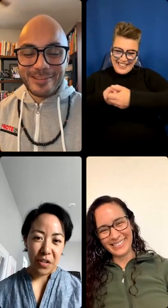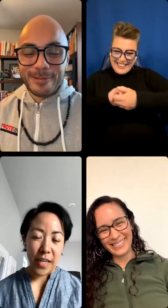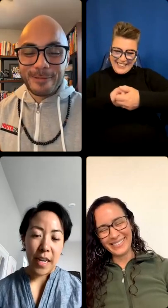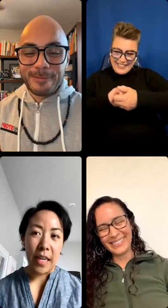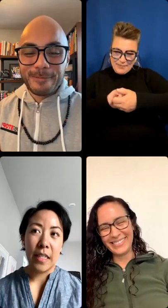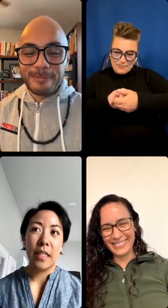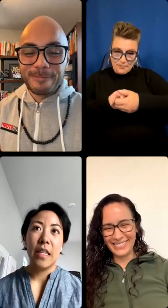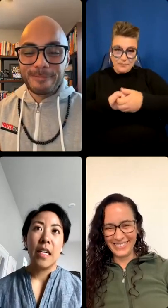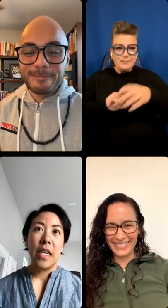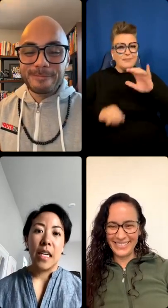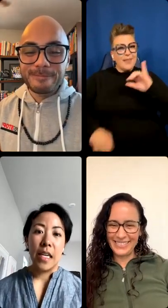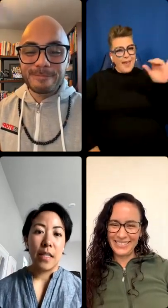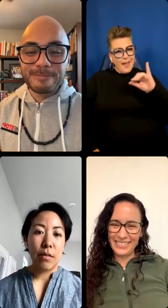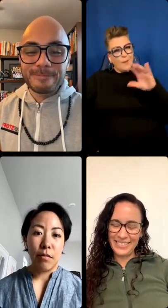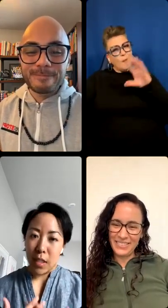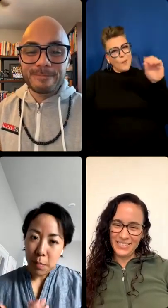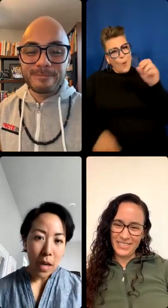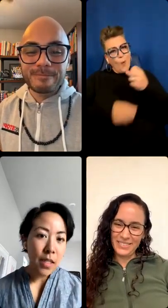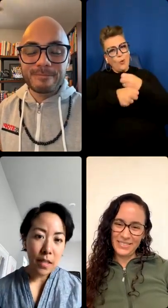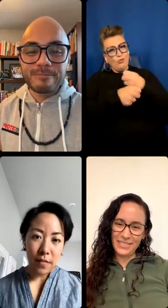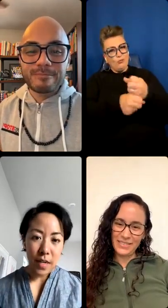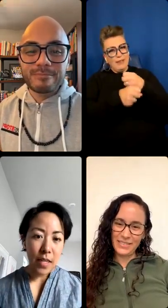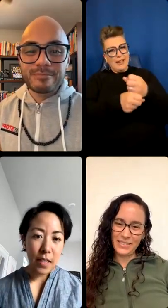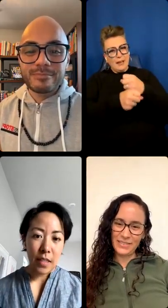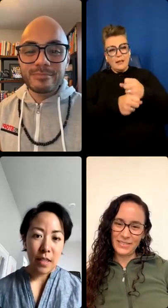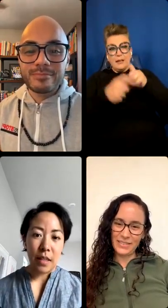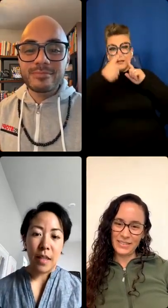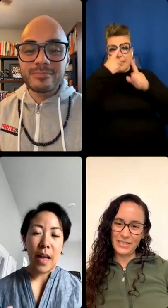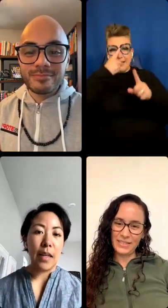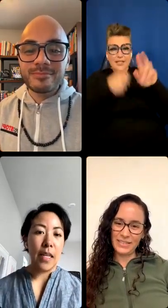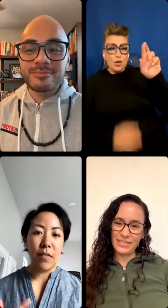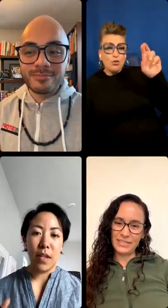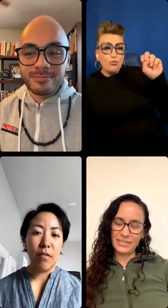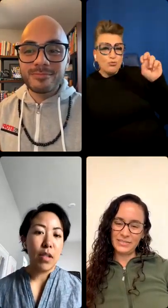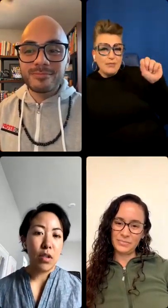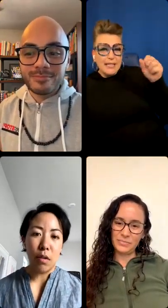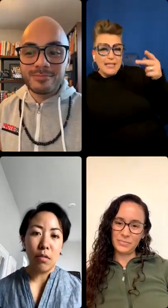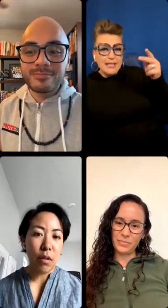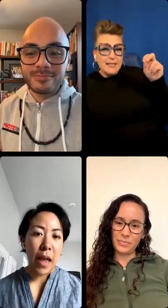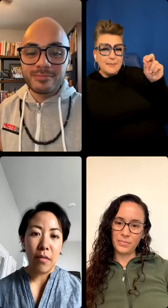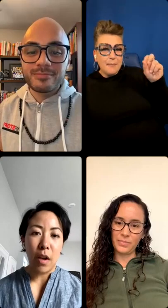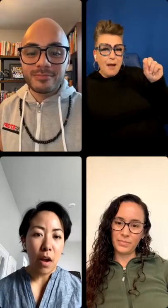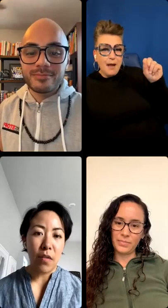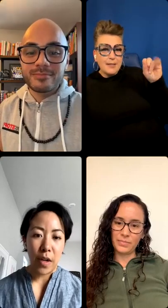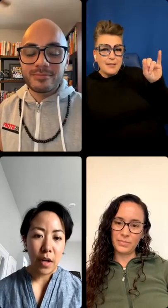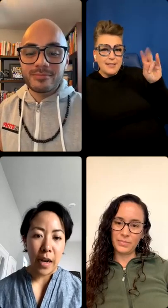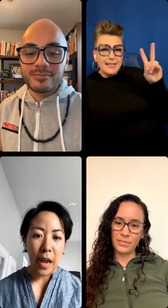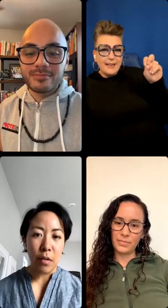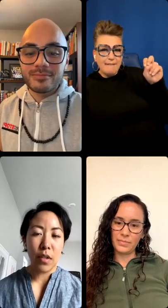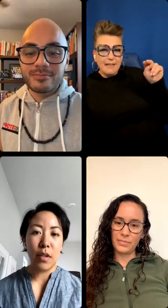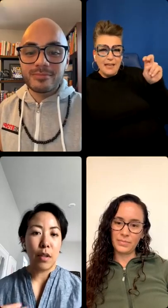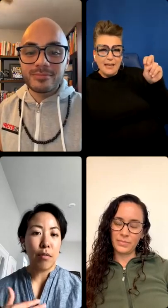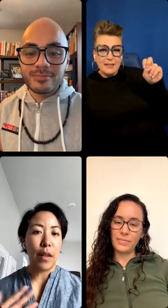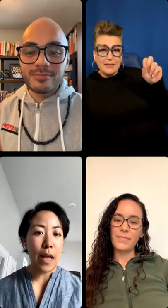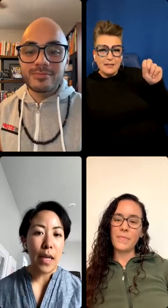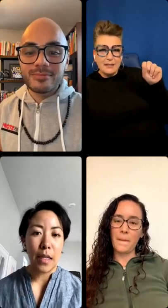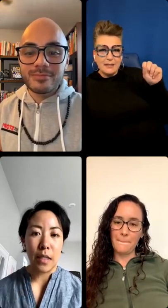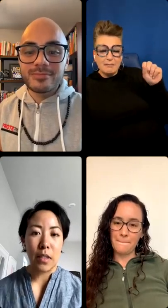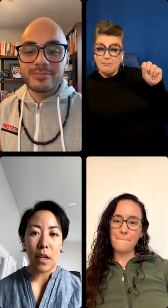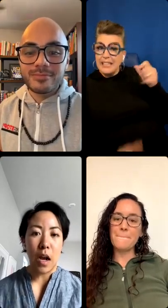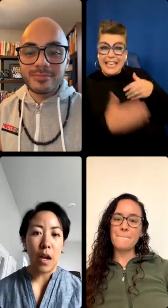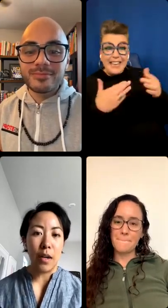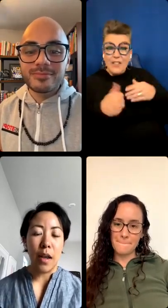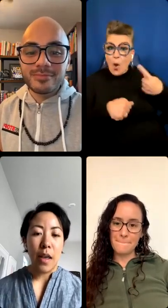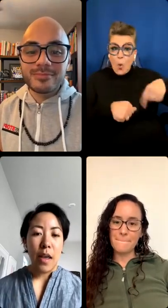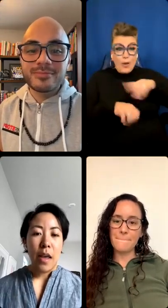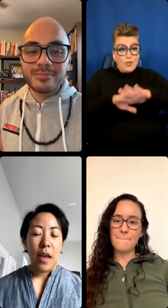and co-create is responsiveness. That even if we don't have it all figured out, the